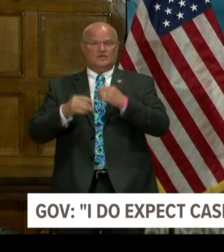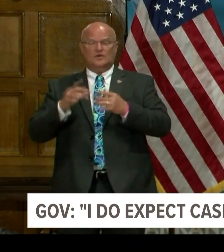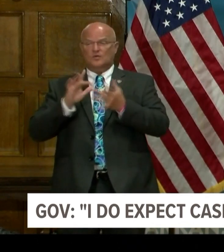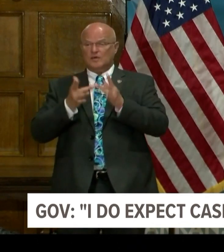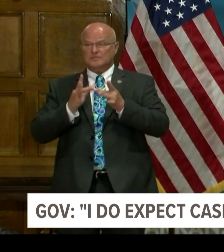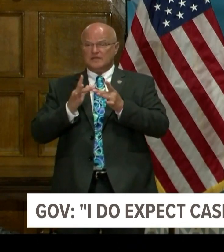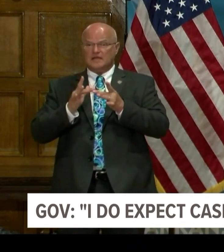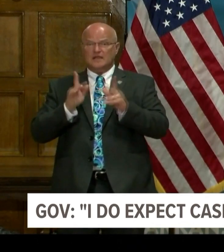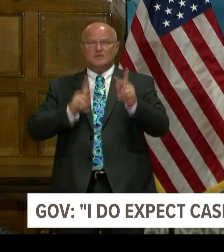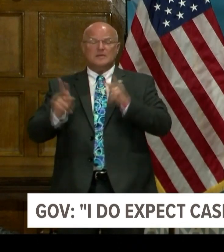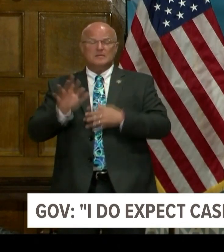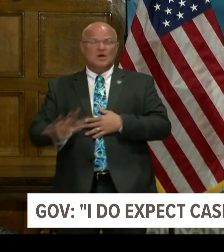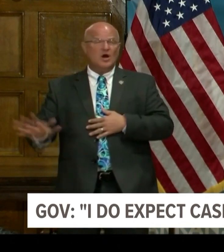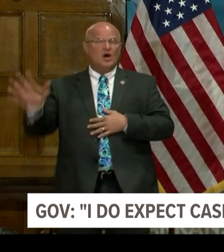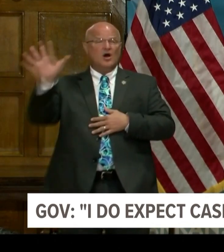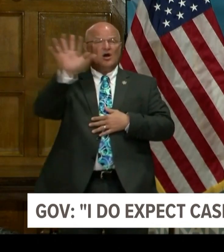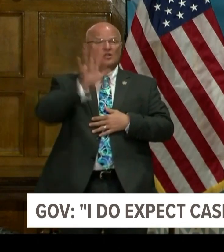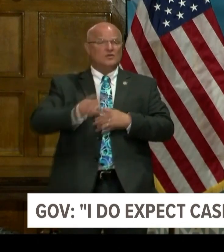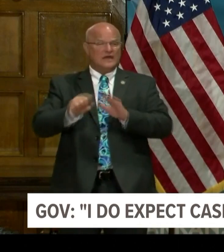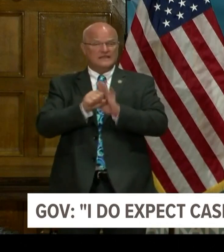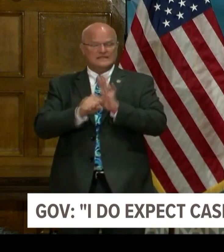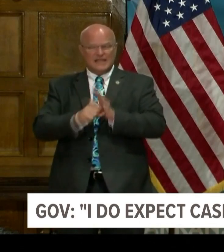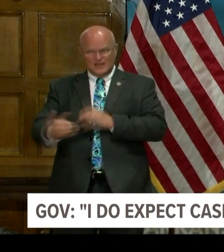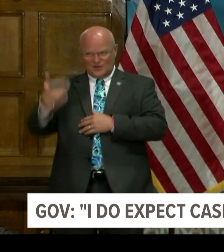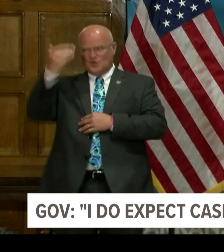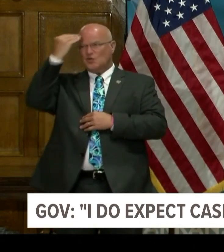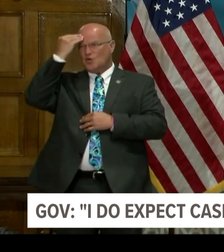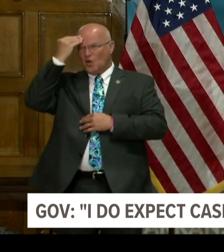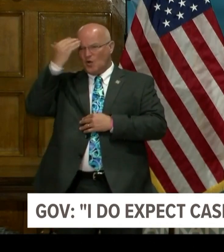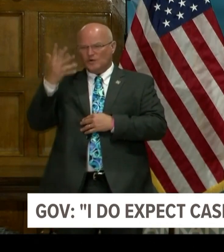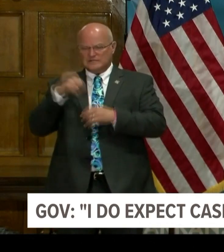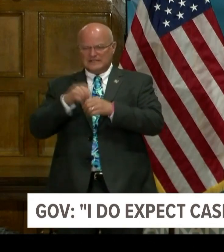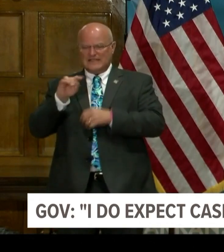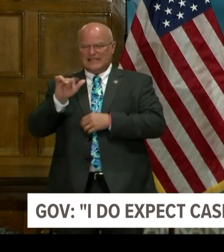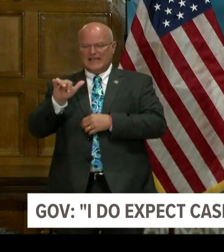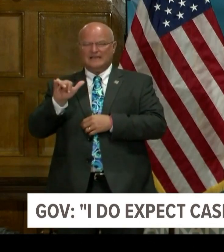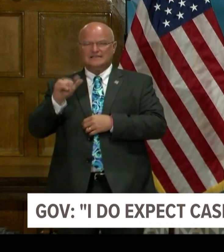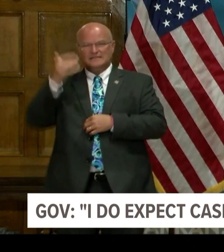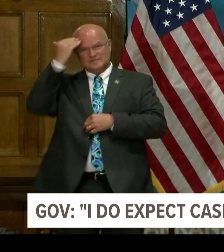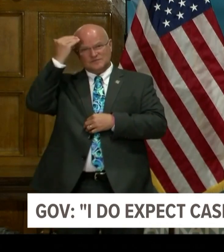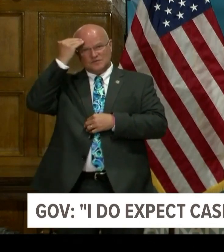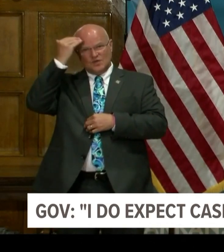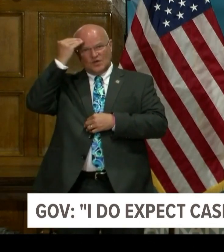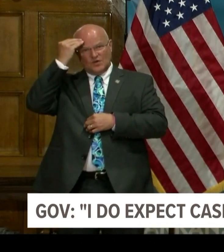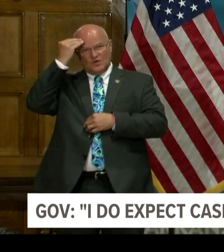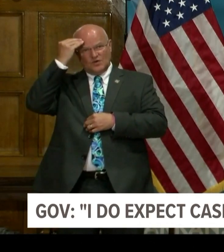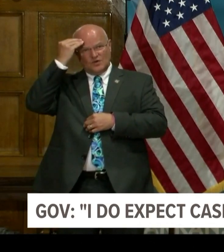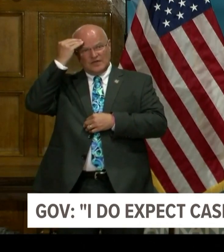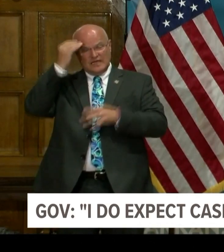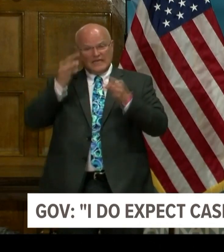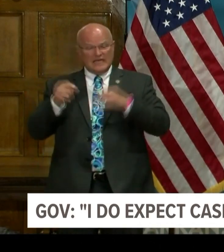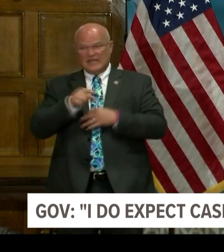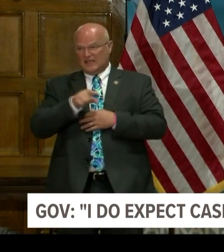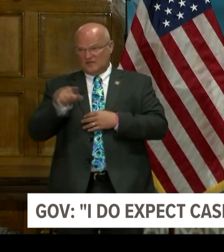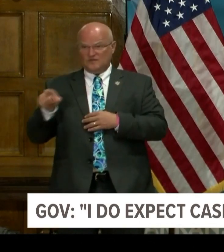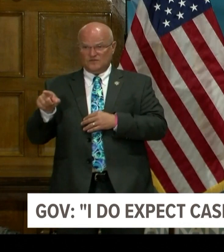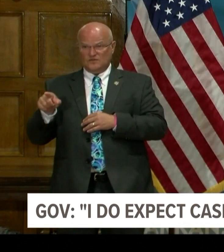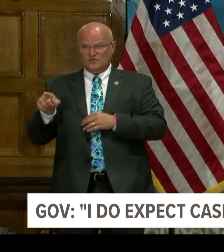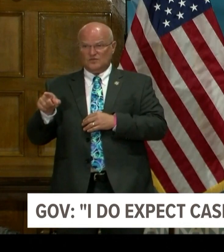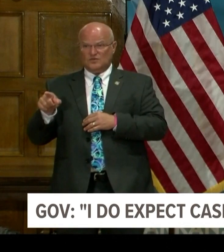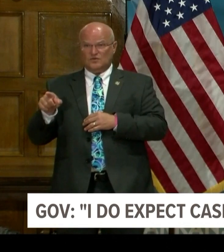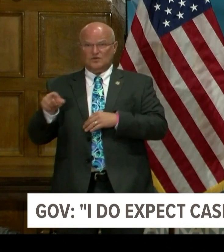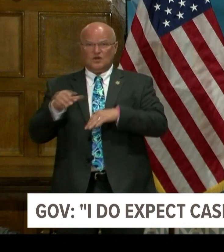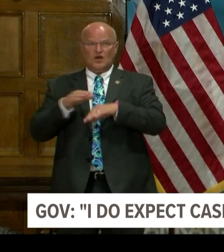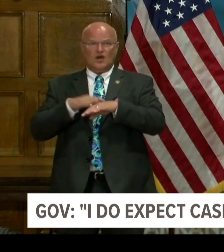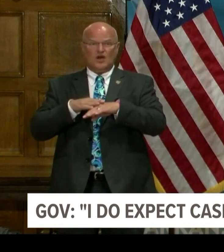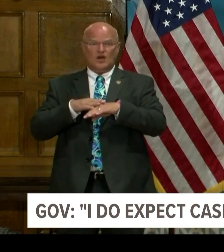so everybody across the state can know what's in their county. They can see it, they can be aware, and if you're